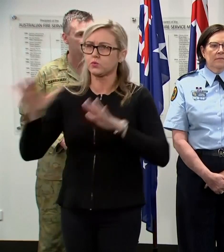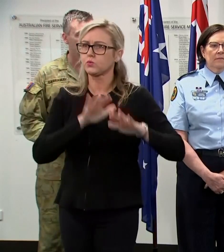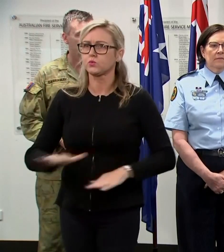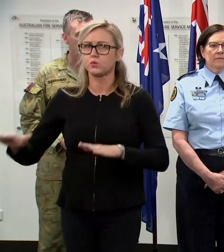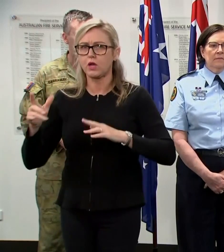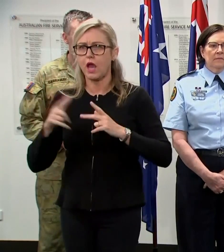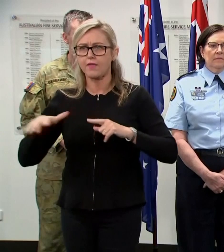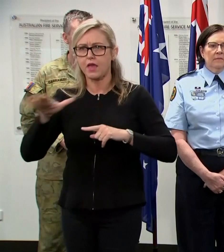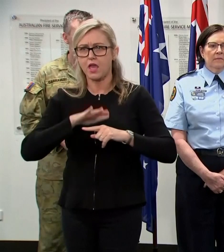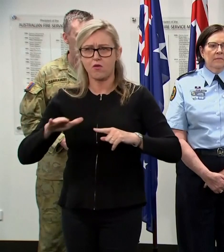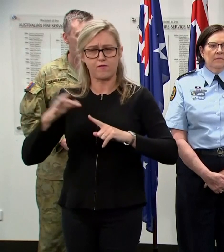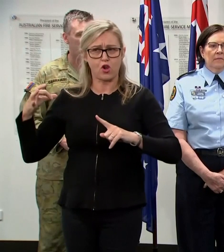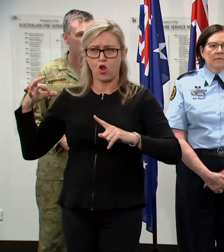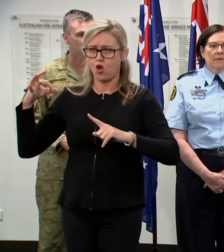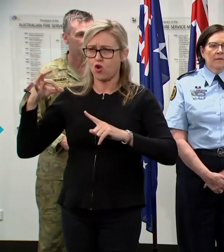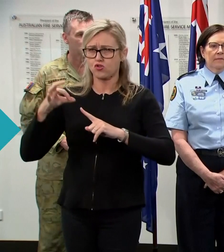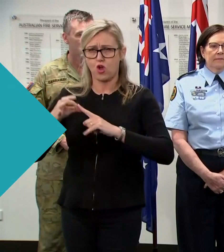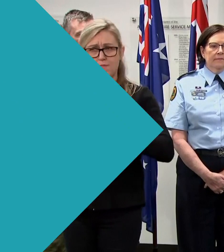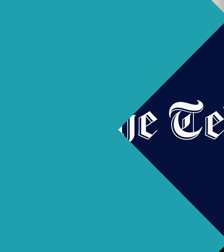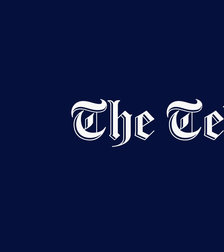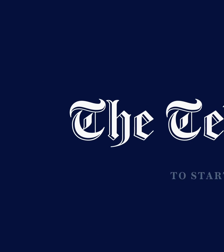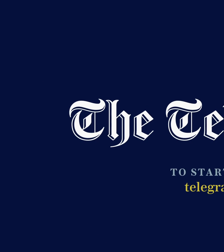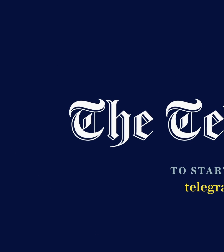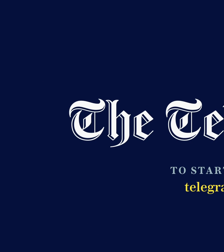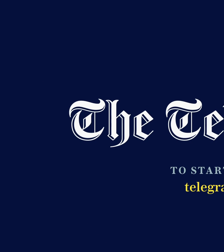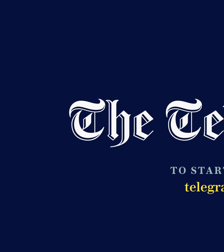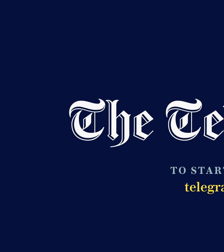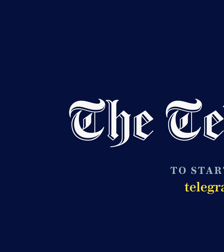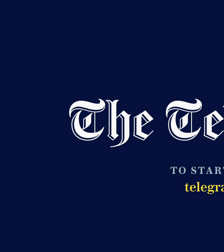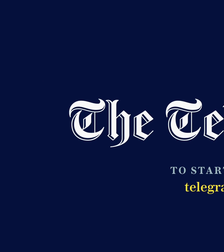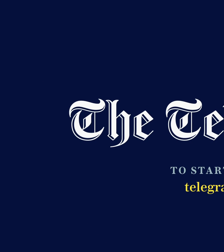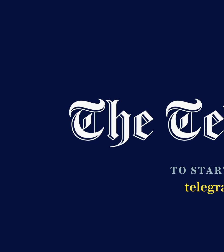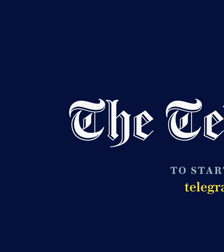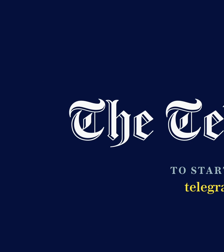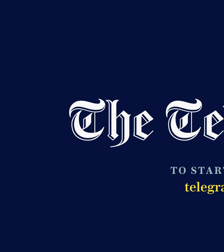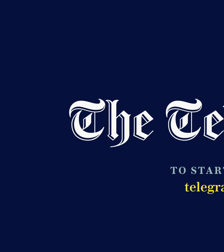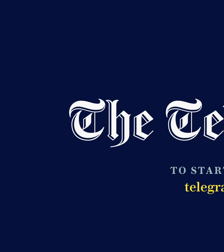in communities which haven't seen this amount of rainfall for up to 50 or 100 years.